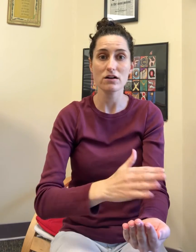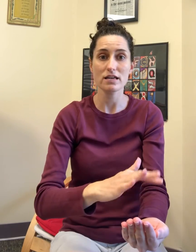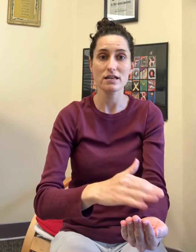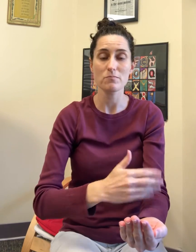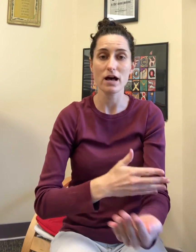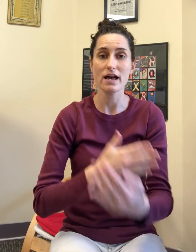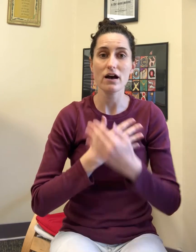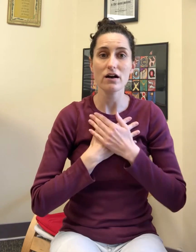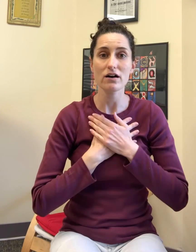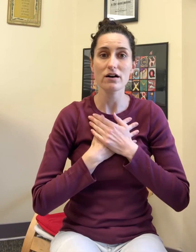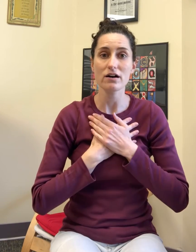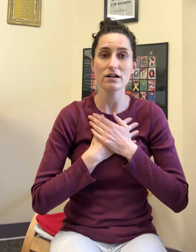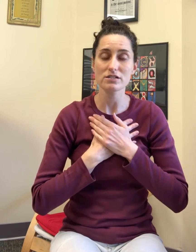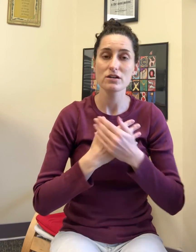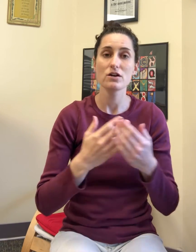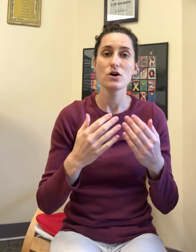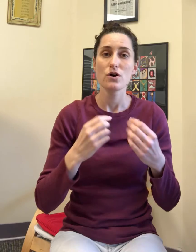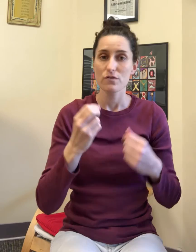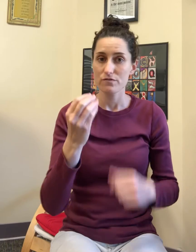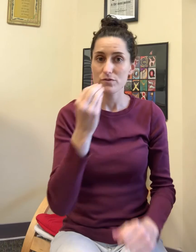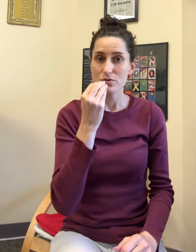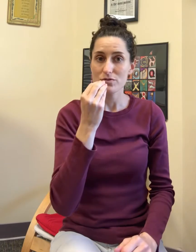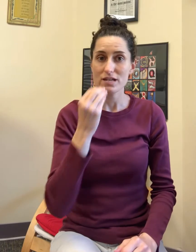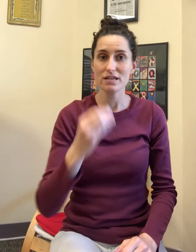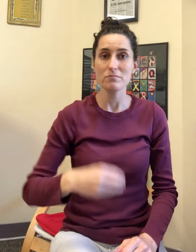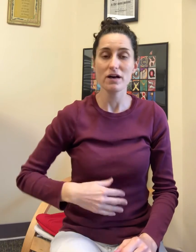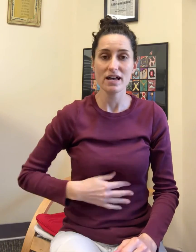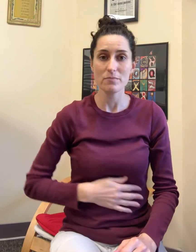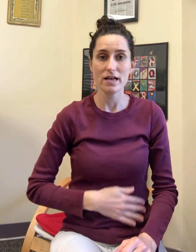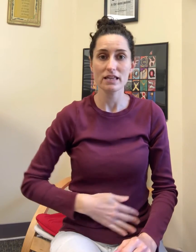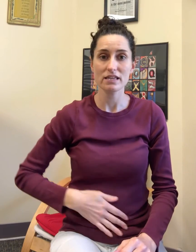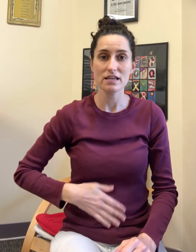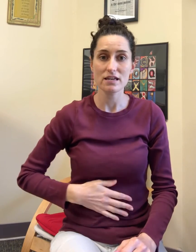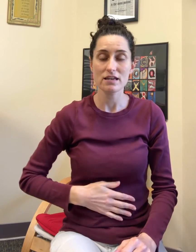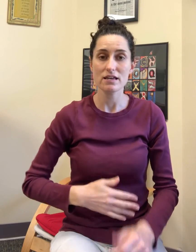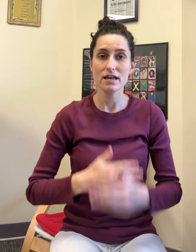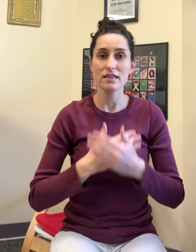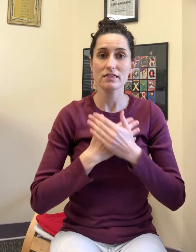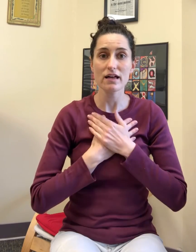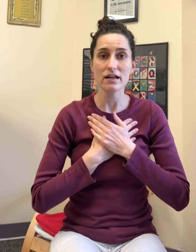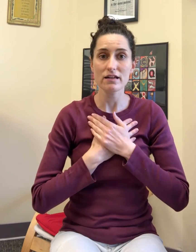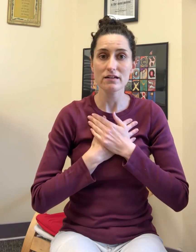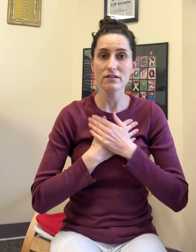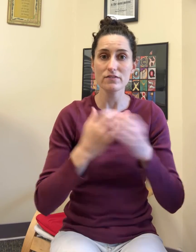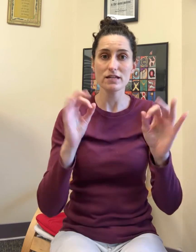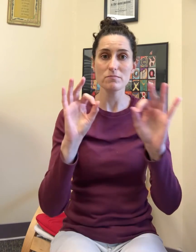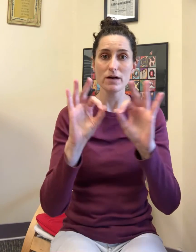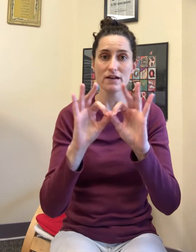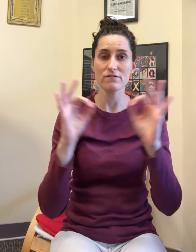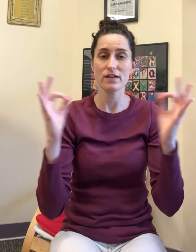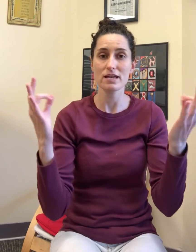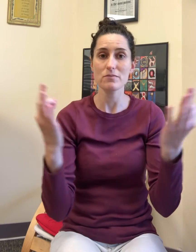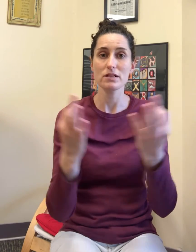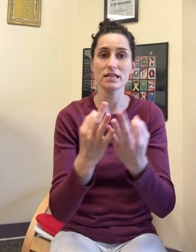in my heart, food in my belly, and love in my family.